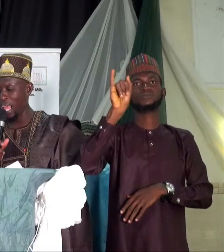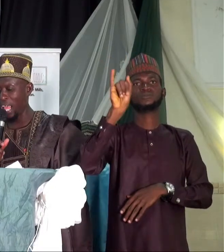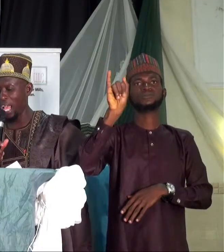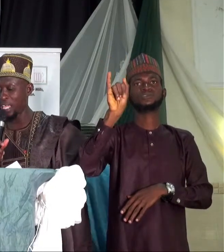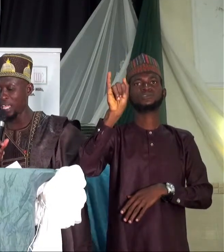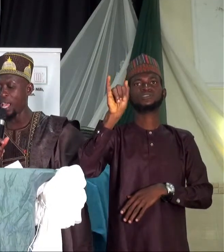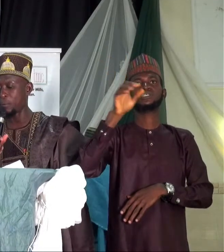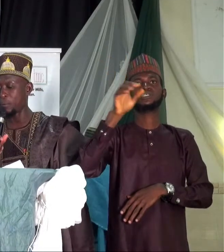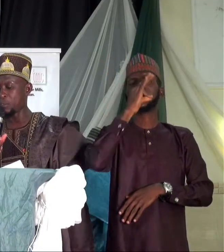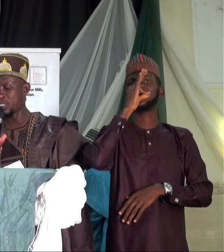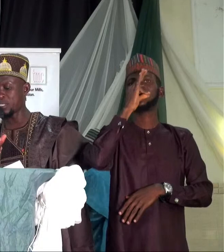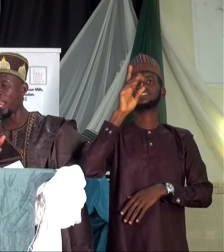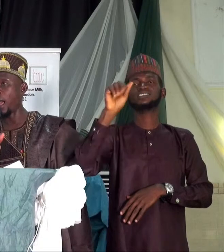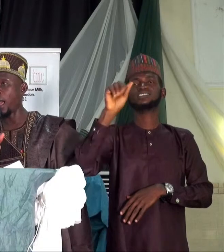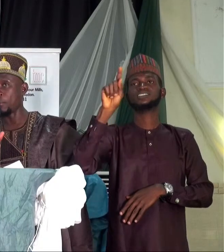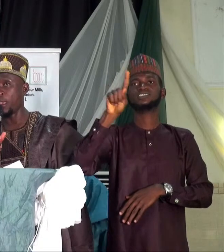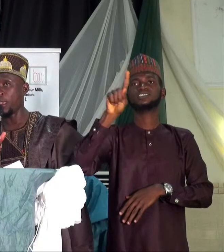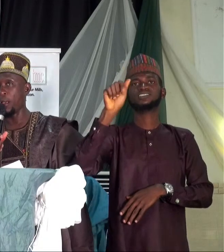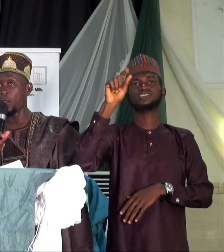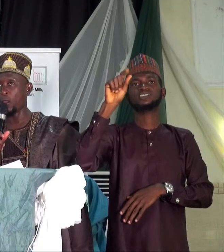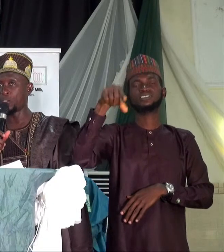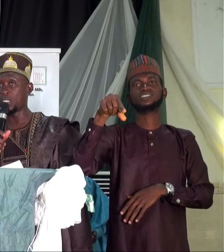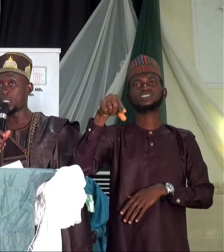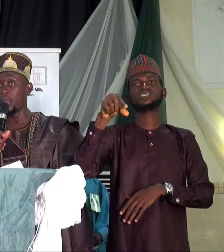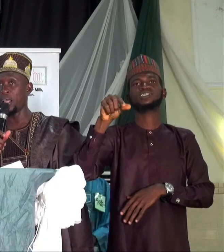Razak Abdul Salam.